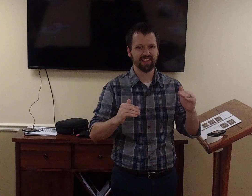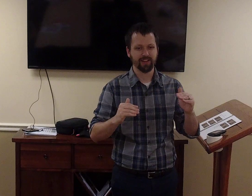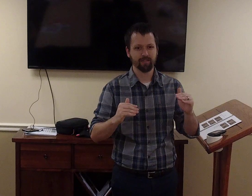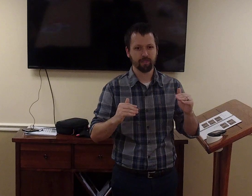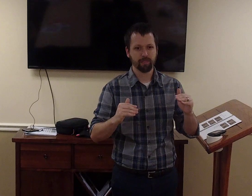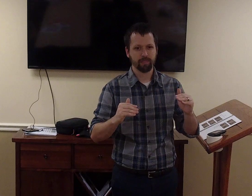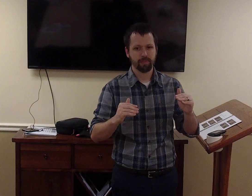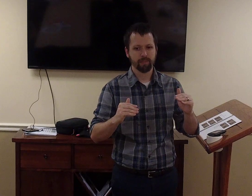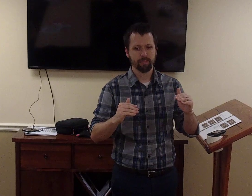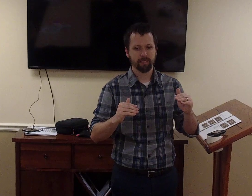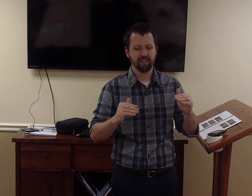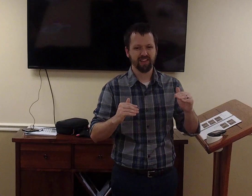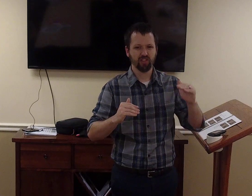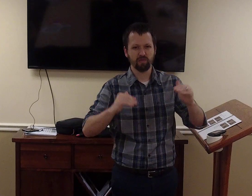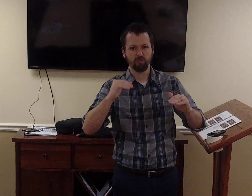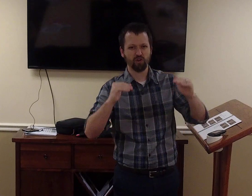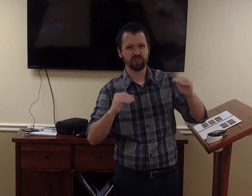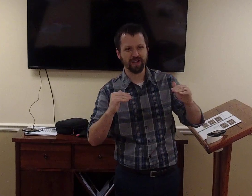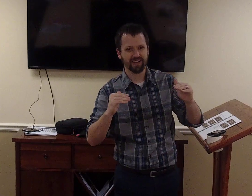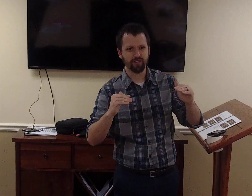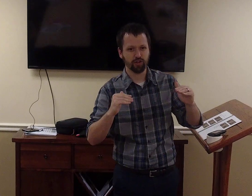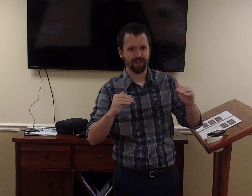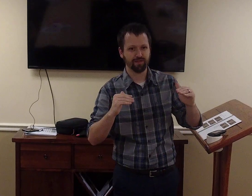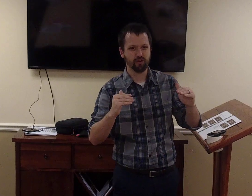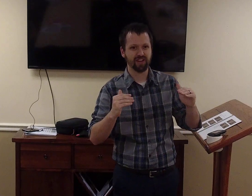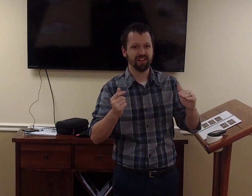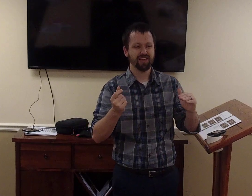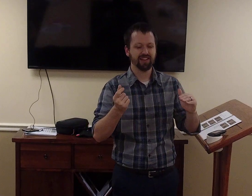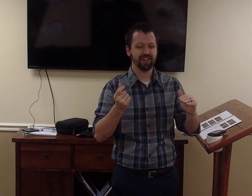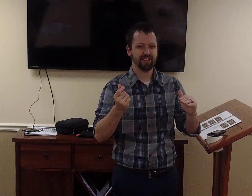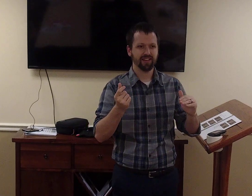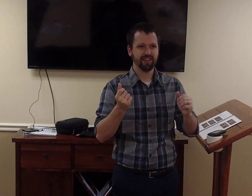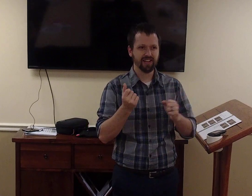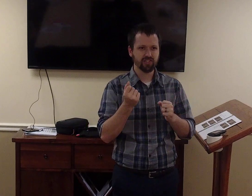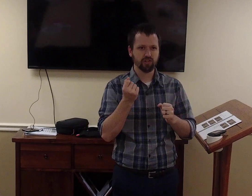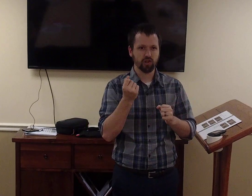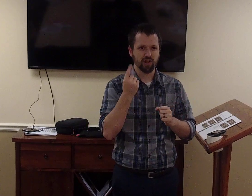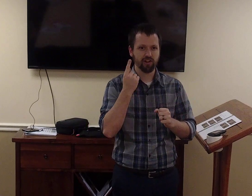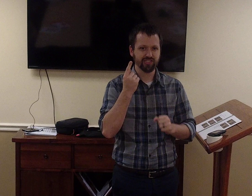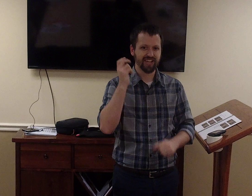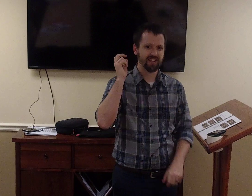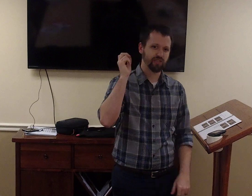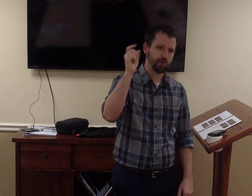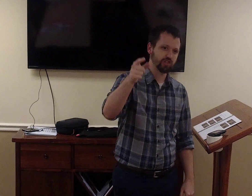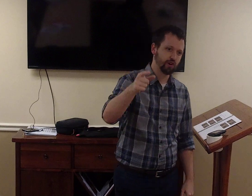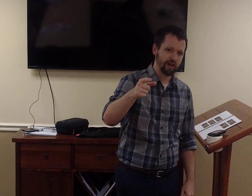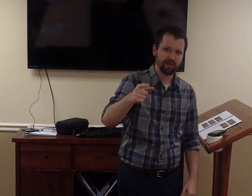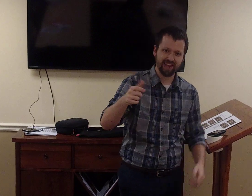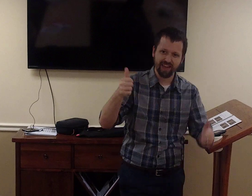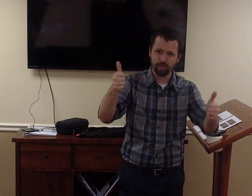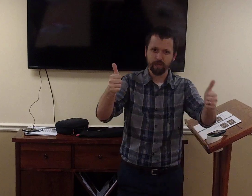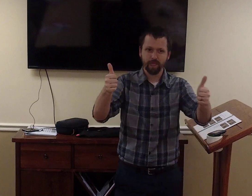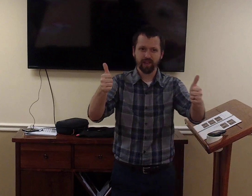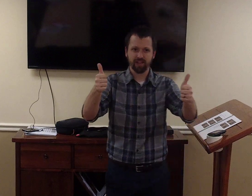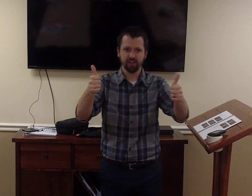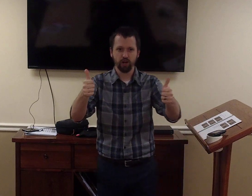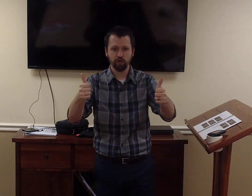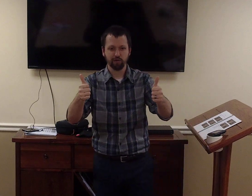like you get a little bit more respect if you do that. If you could catch their joke, understand it, and throw a joke right back at them, you know, you're kind